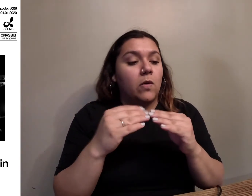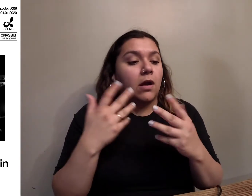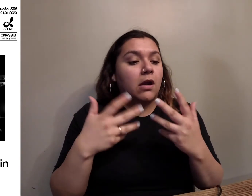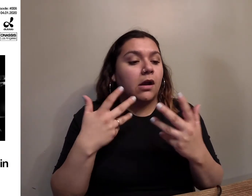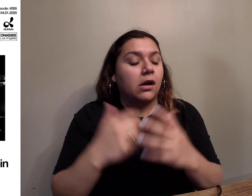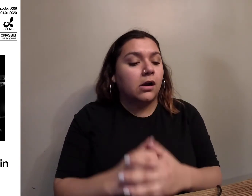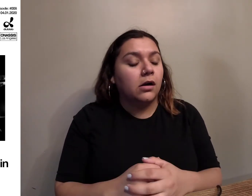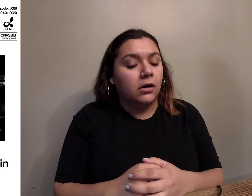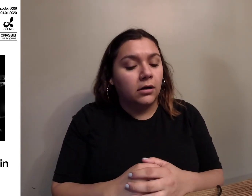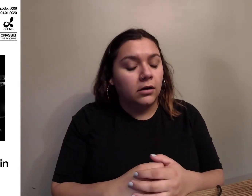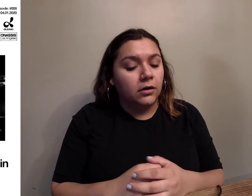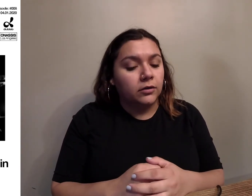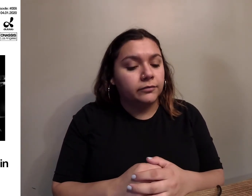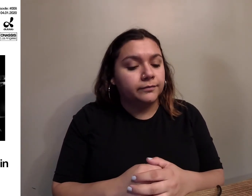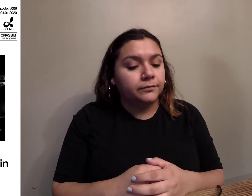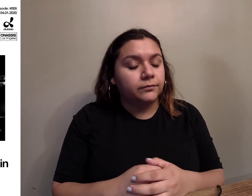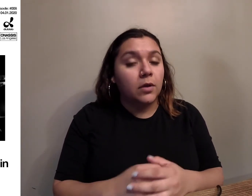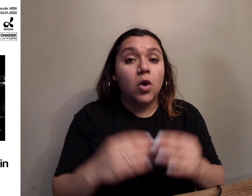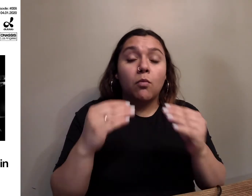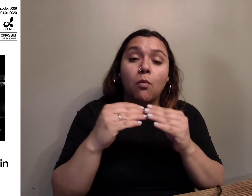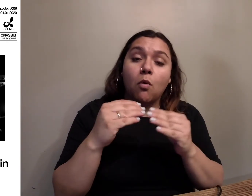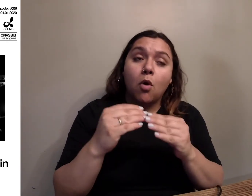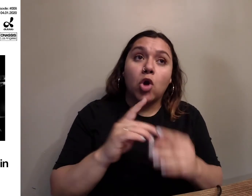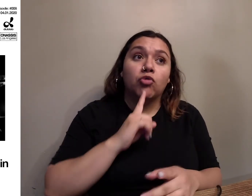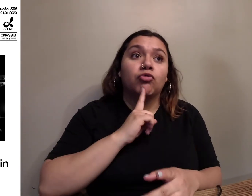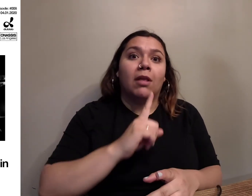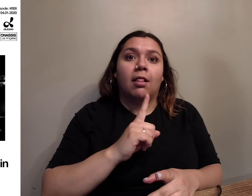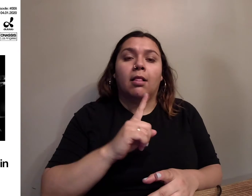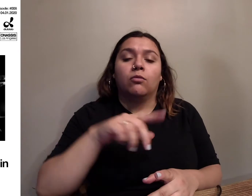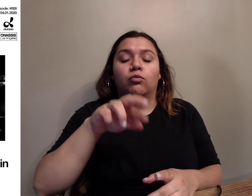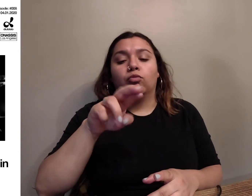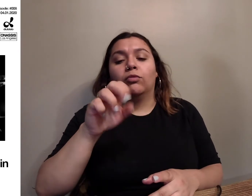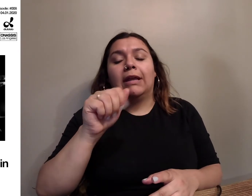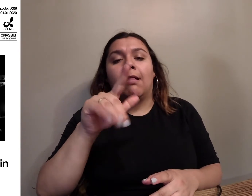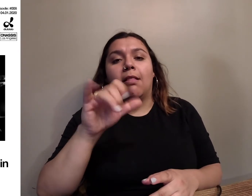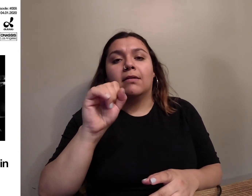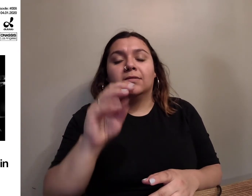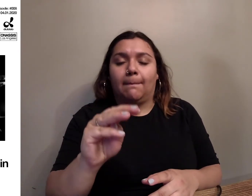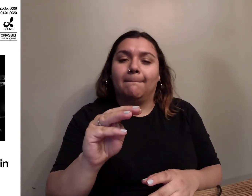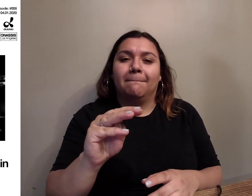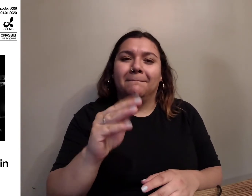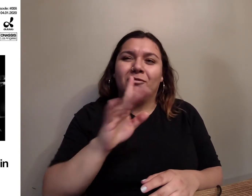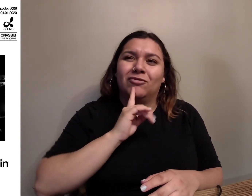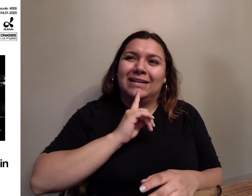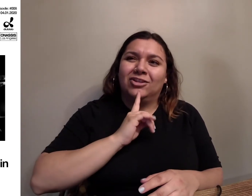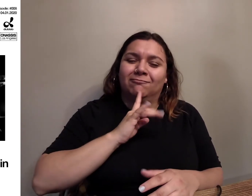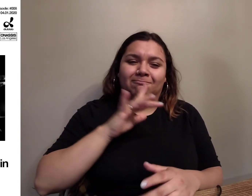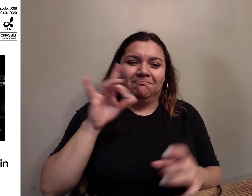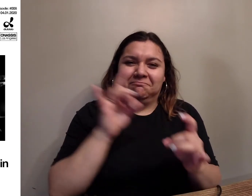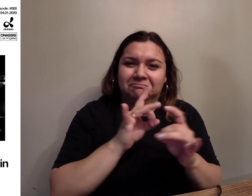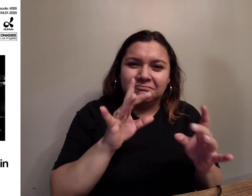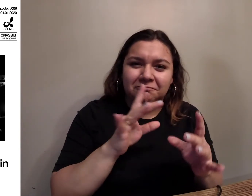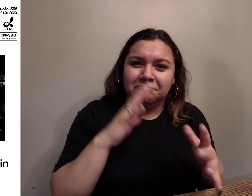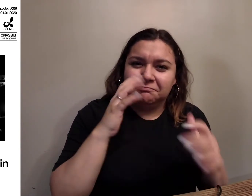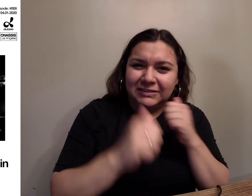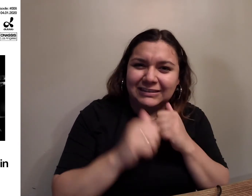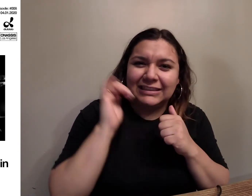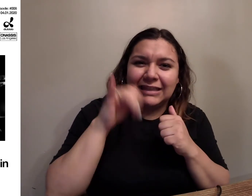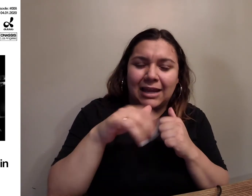of with much more kind of realism and almost cruelty, I think, in order to see it for what it is, to